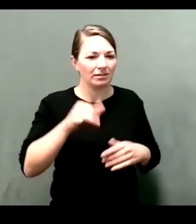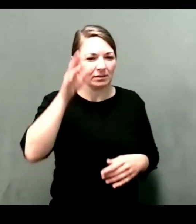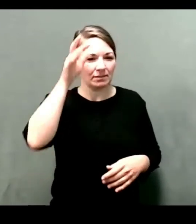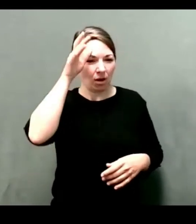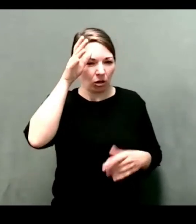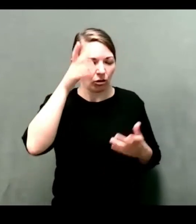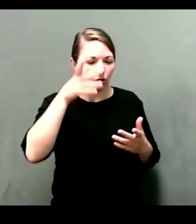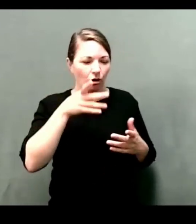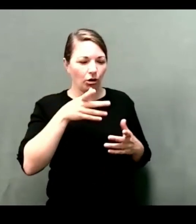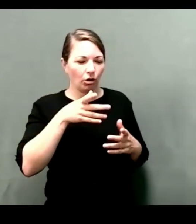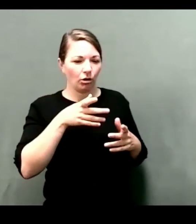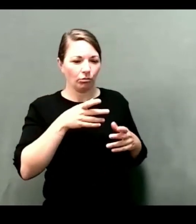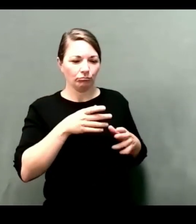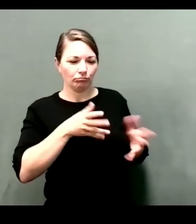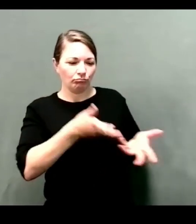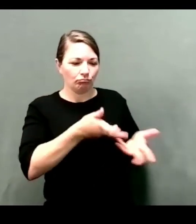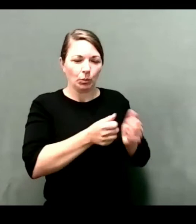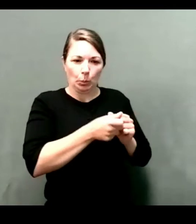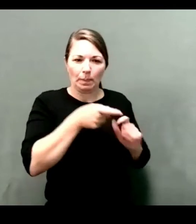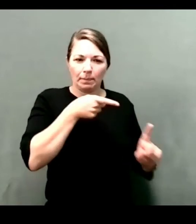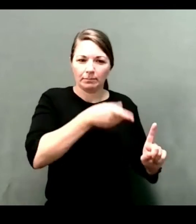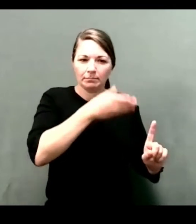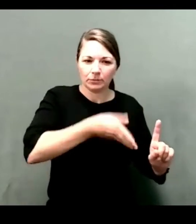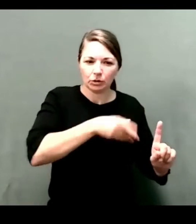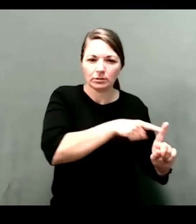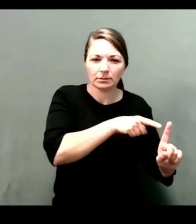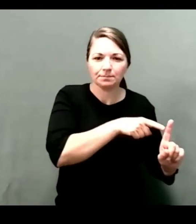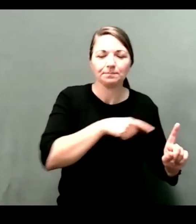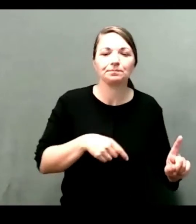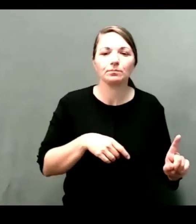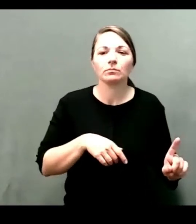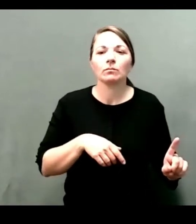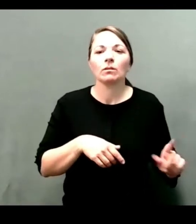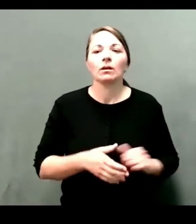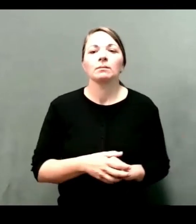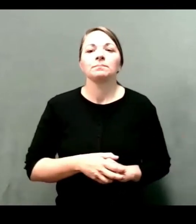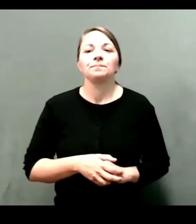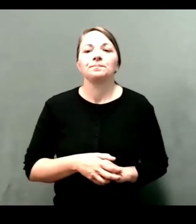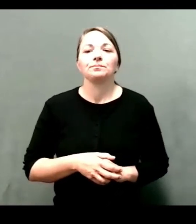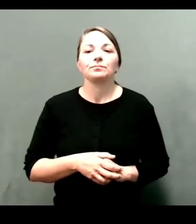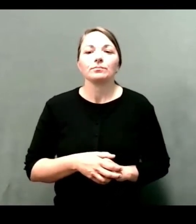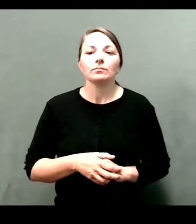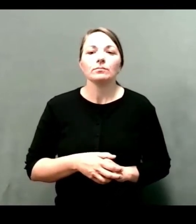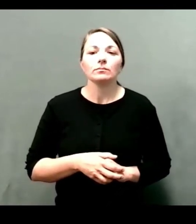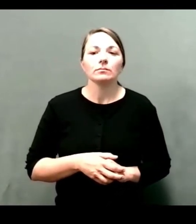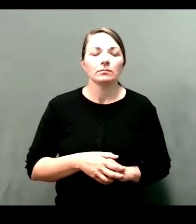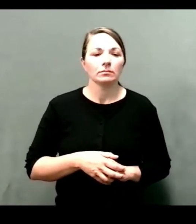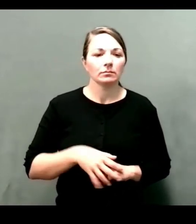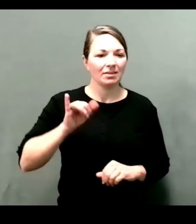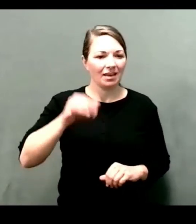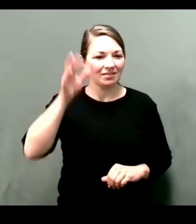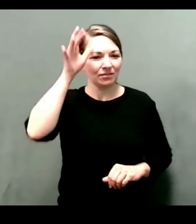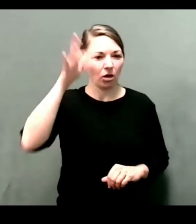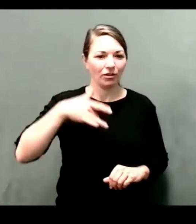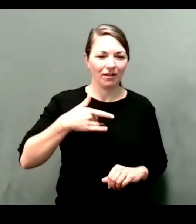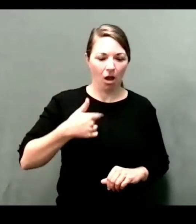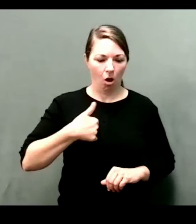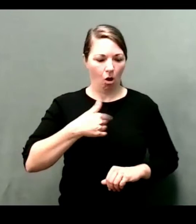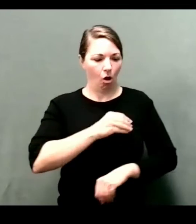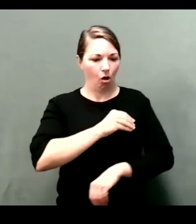to ableism, attached to ability, and ingrained in him the understanding of this gives me power,